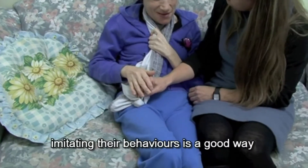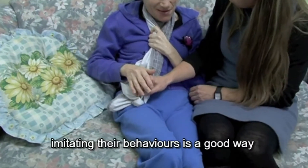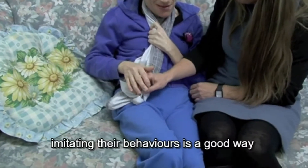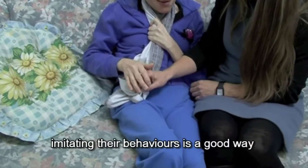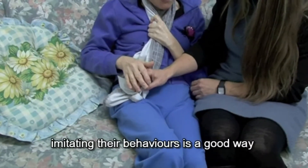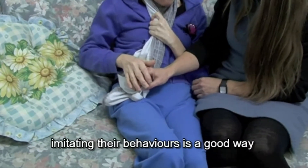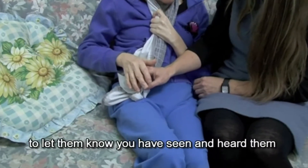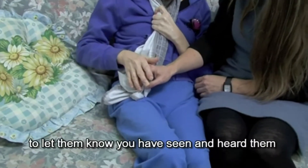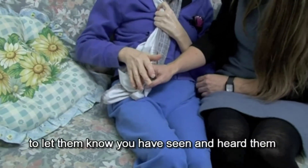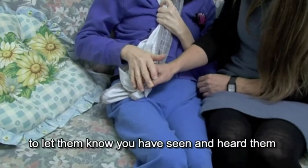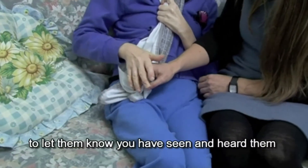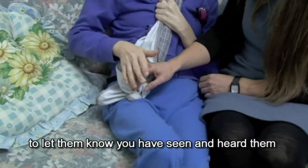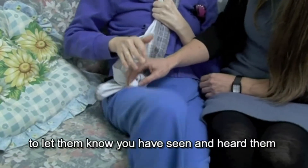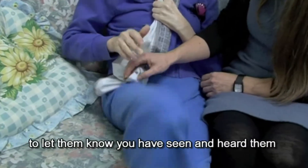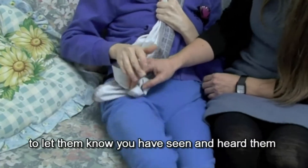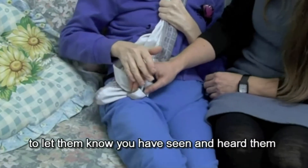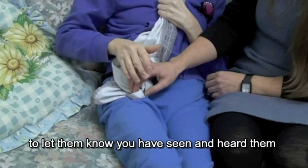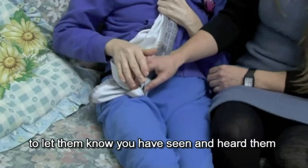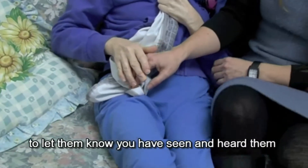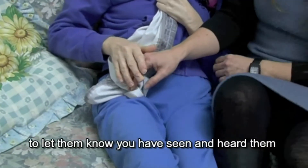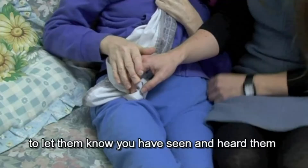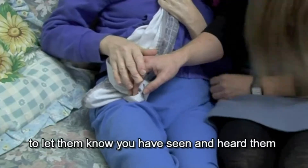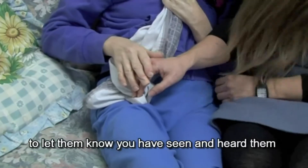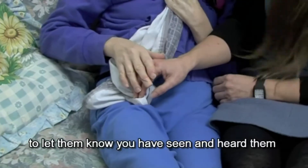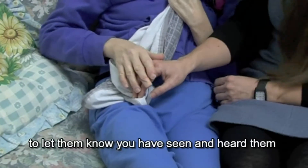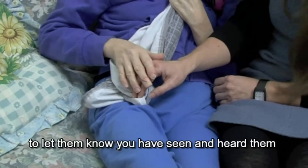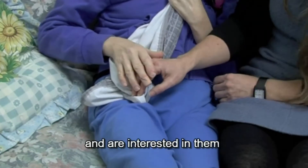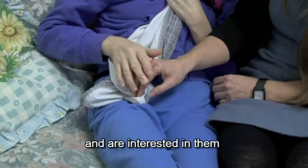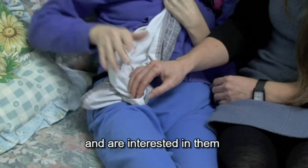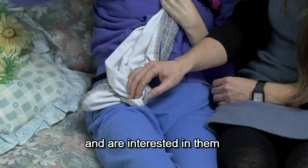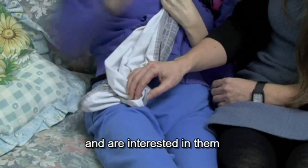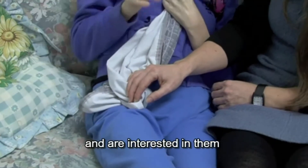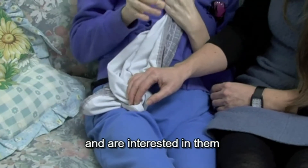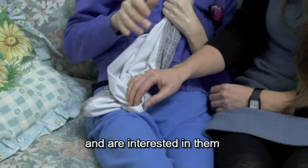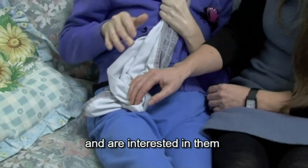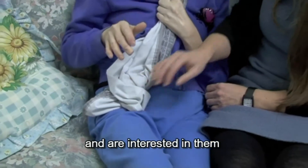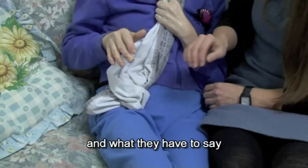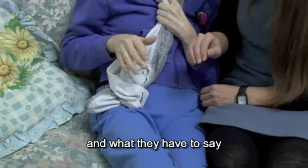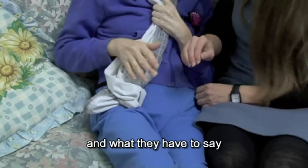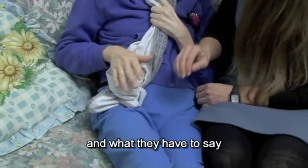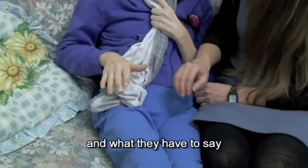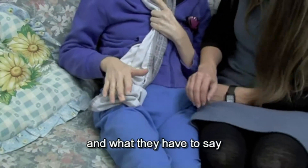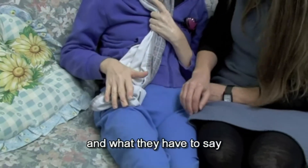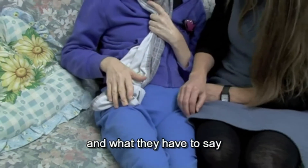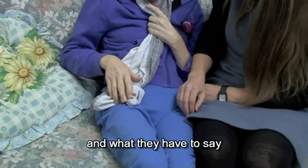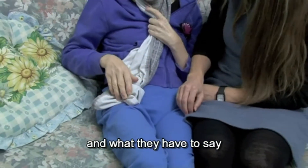behaviours is a good way to let them know you have seen and heard them and are interested in them and what they have to say.